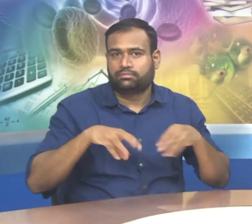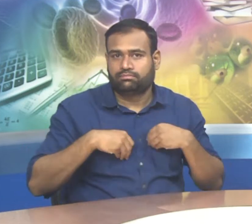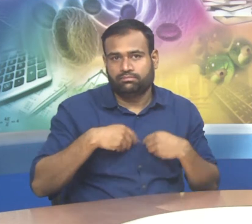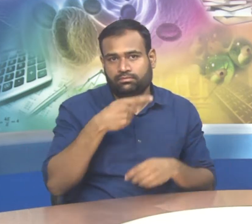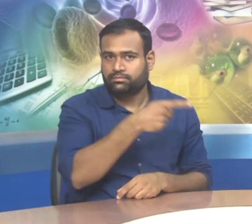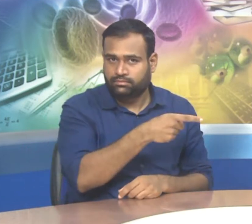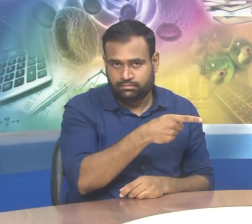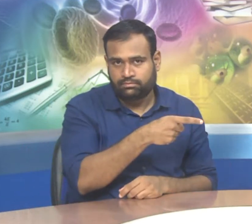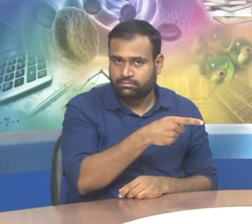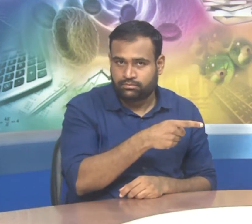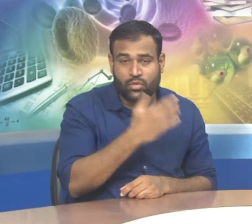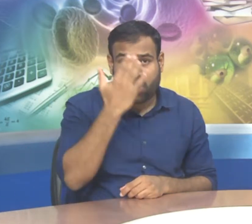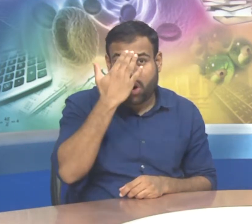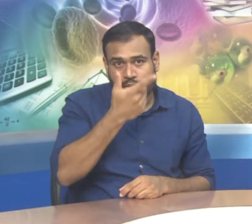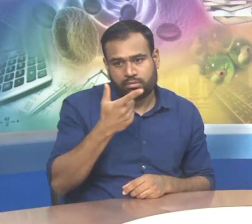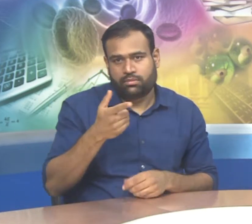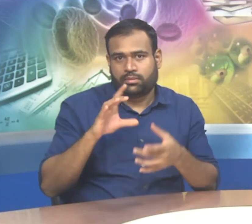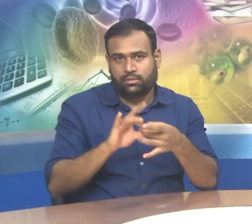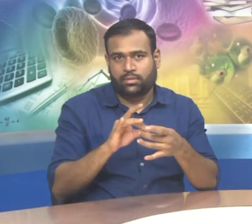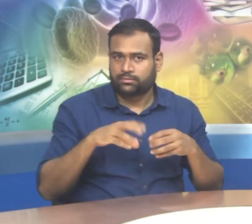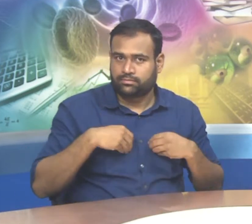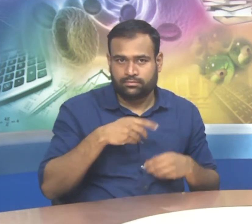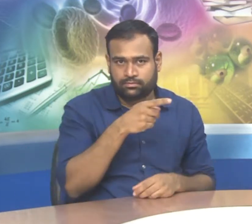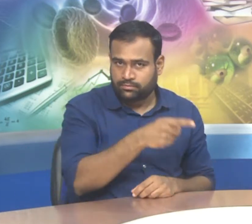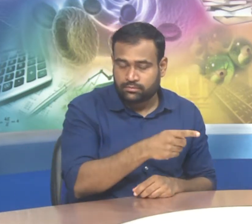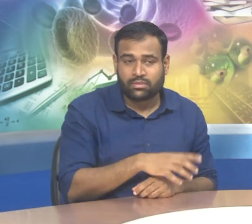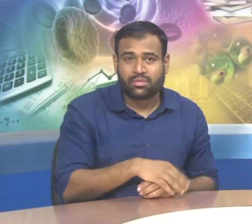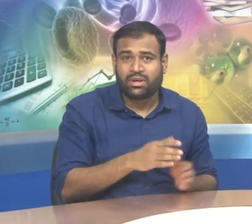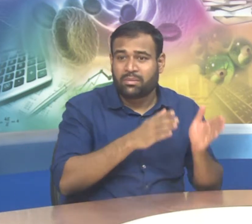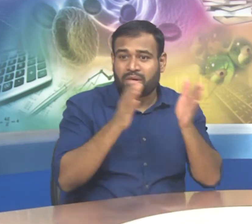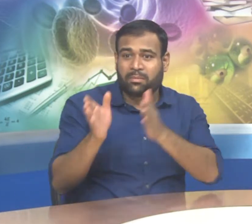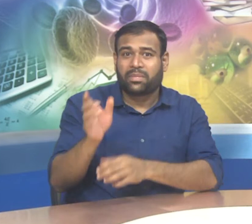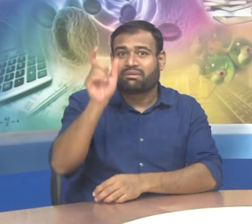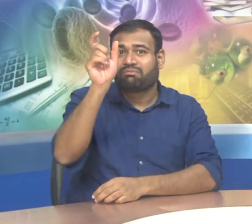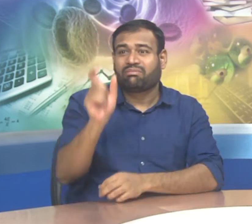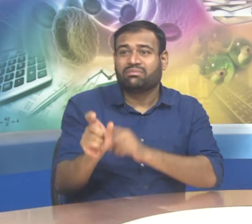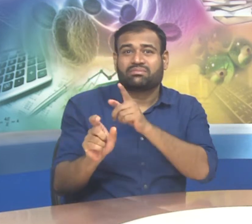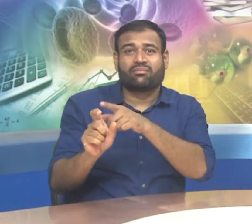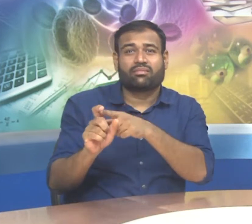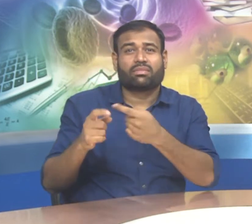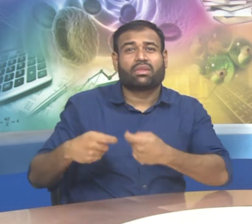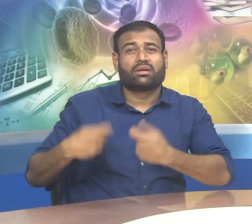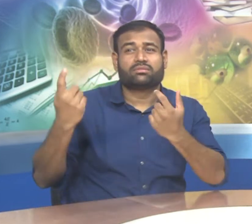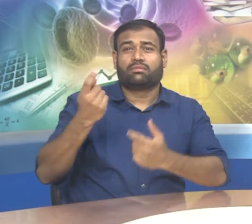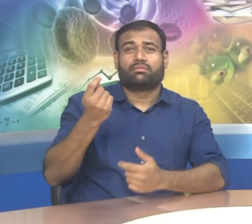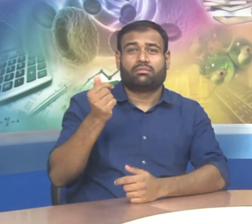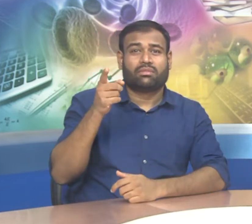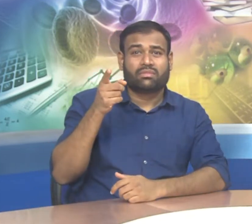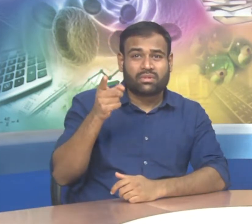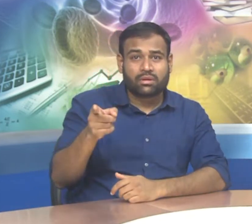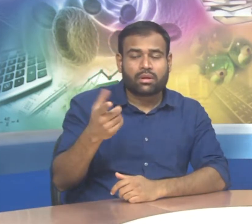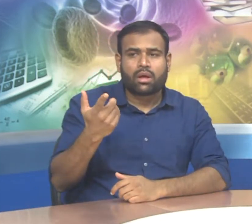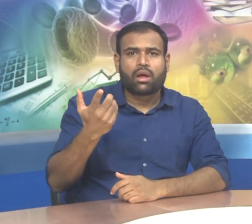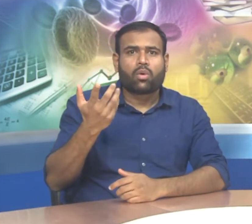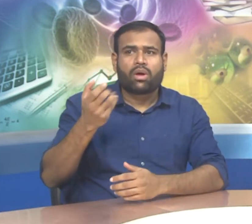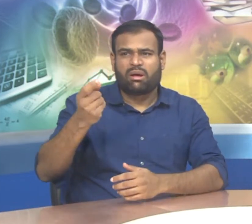that can be kind of exchange amount. We are giving our something, some tangible